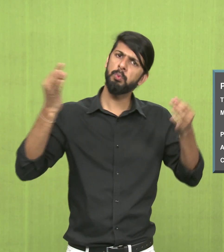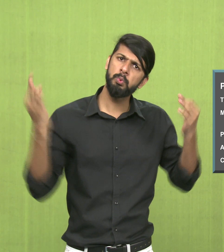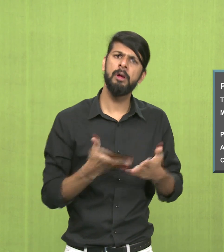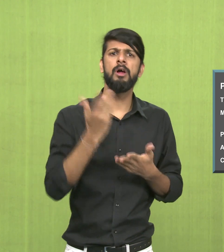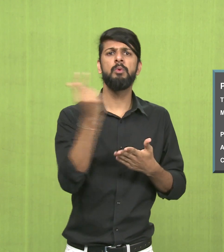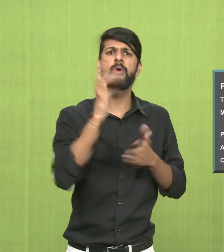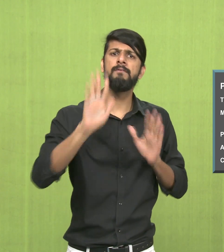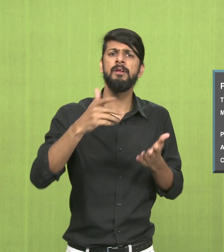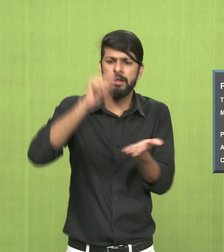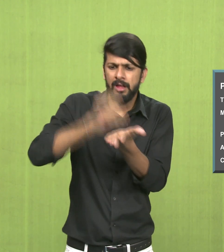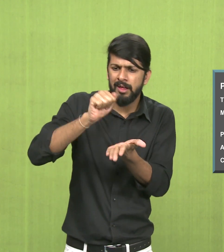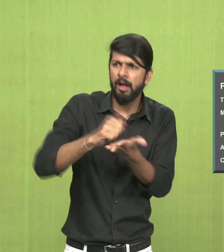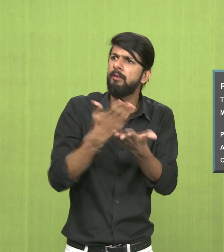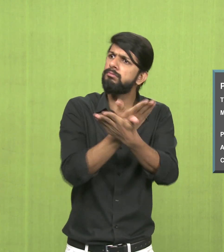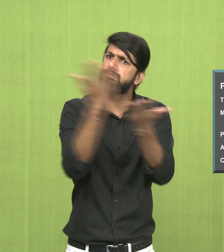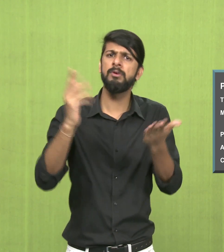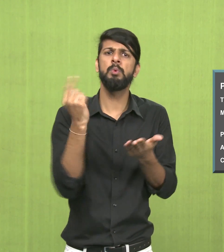The period is contemporary.